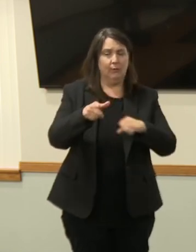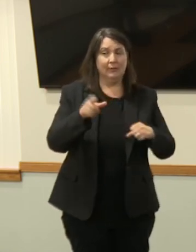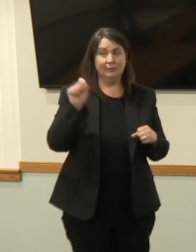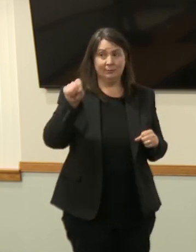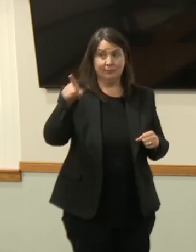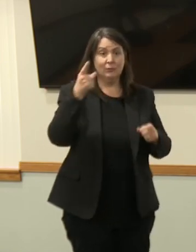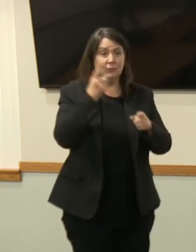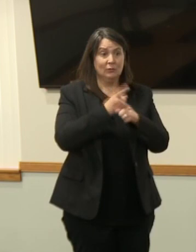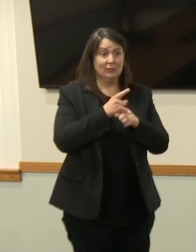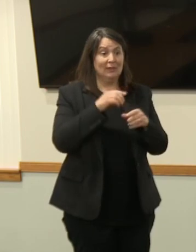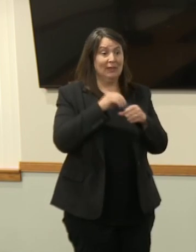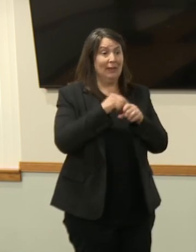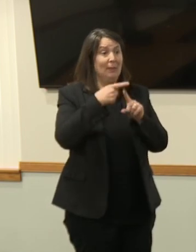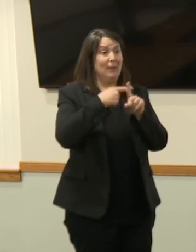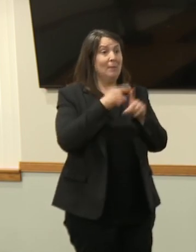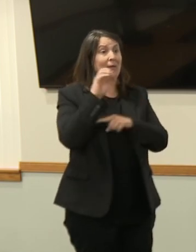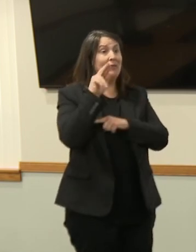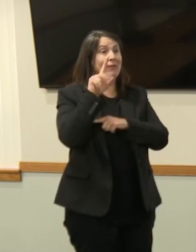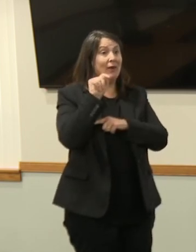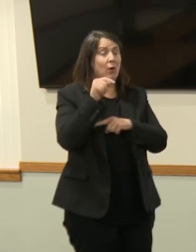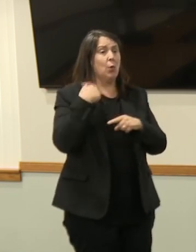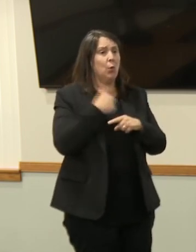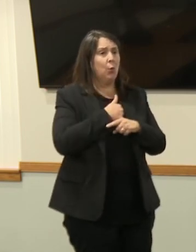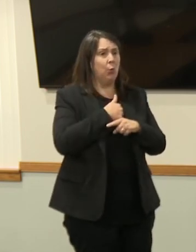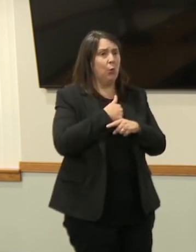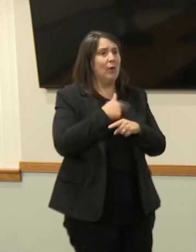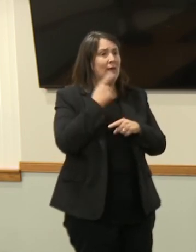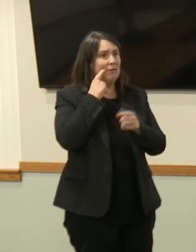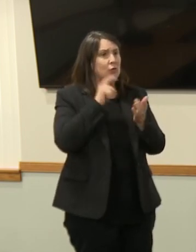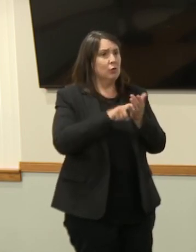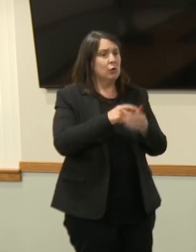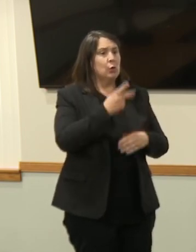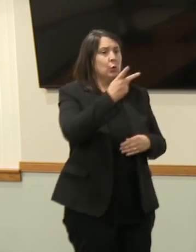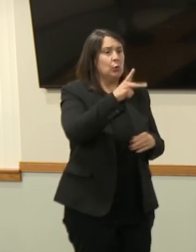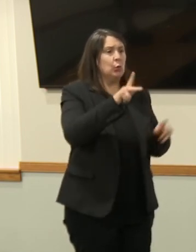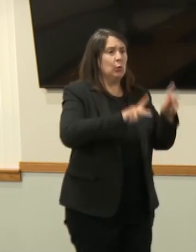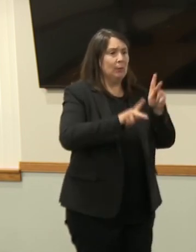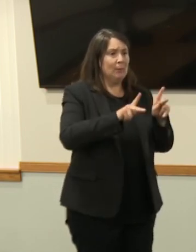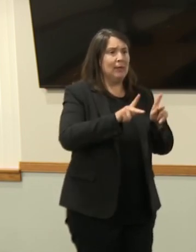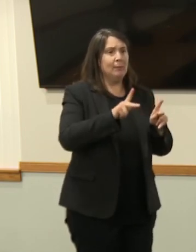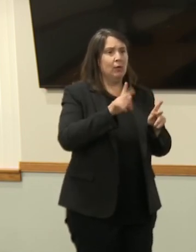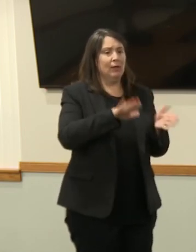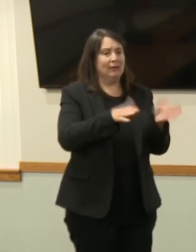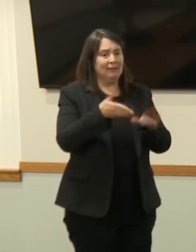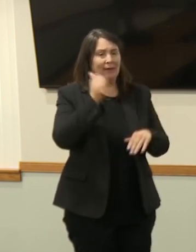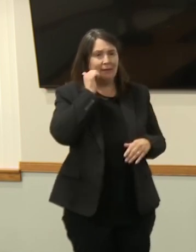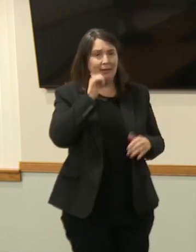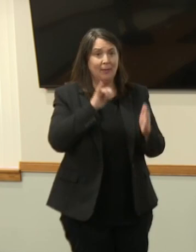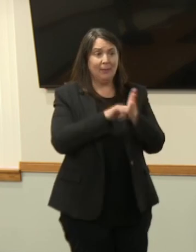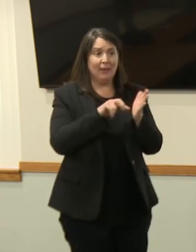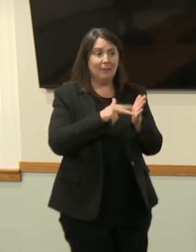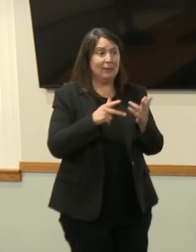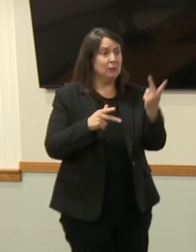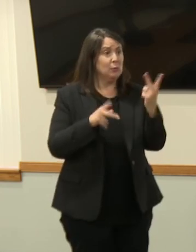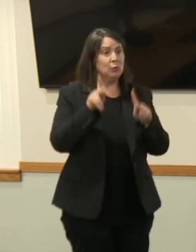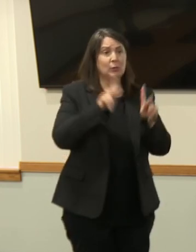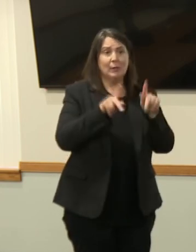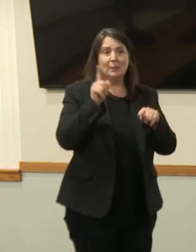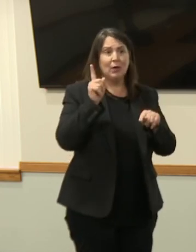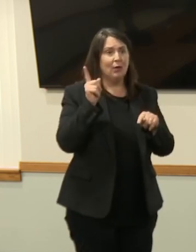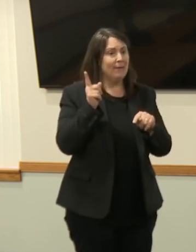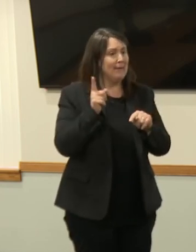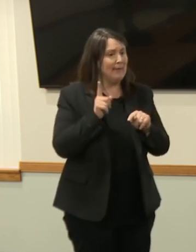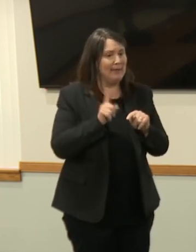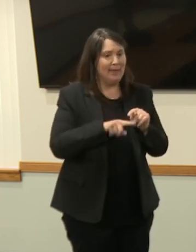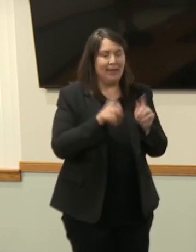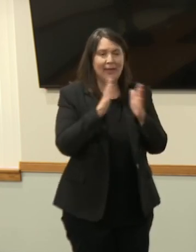day. That's 2 residents in our Tri-County that will not be celebrating with their families or be able to pick up a phone